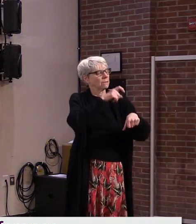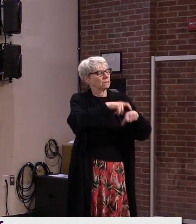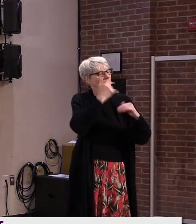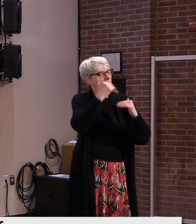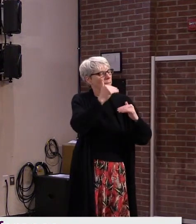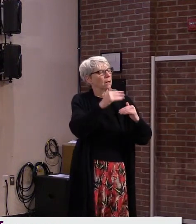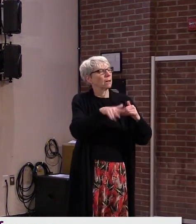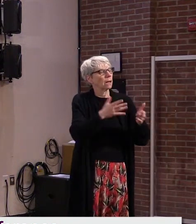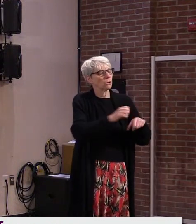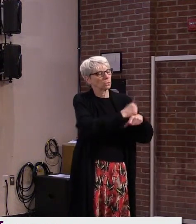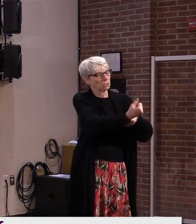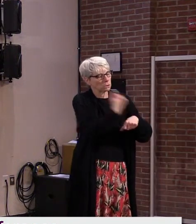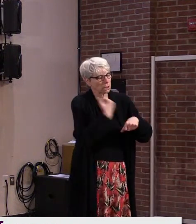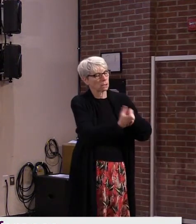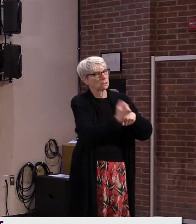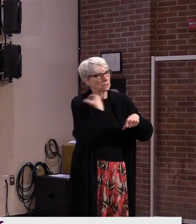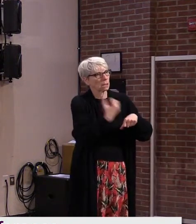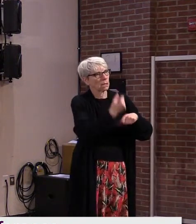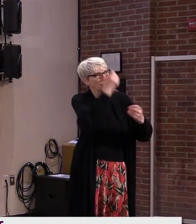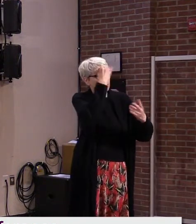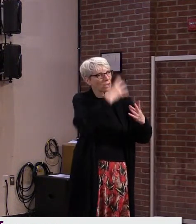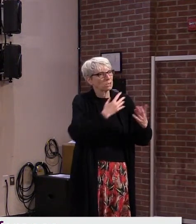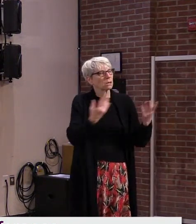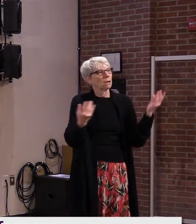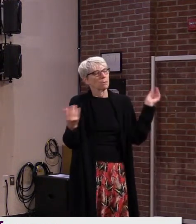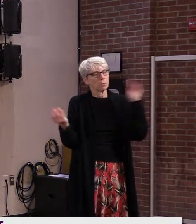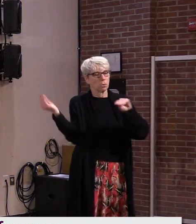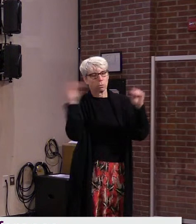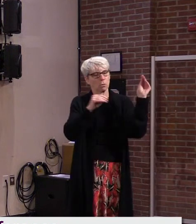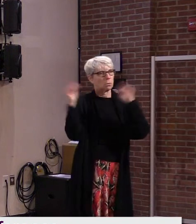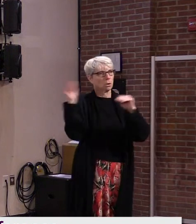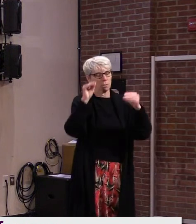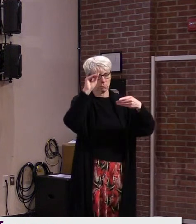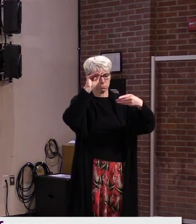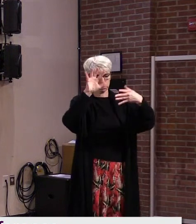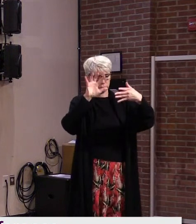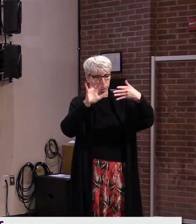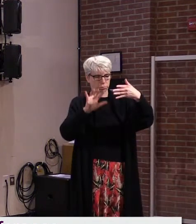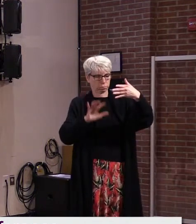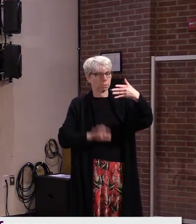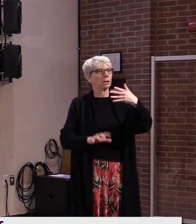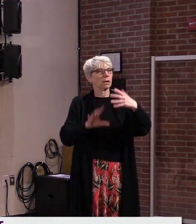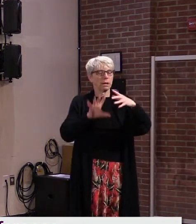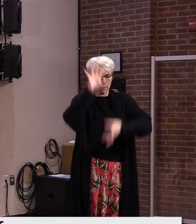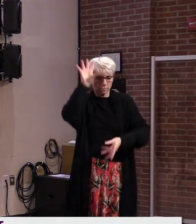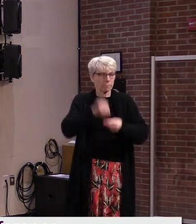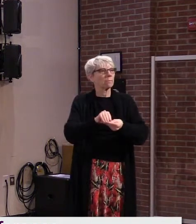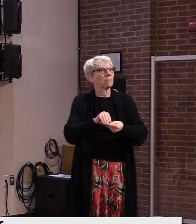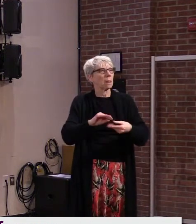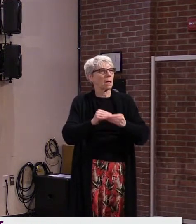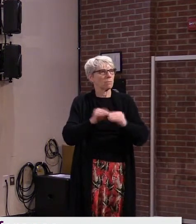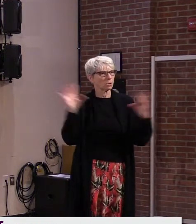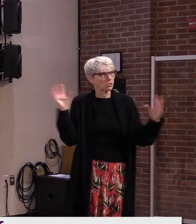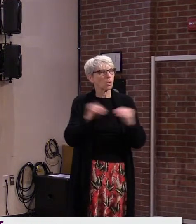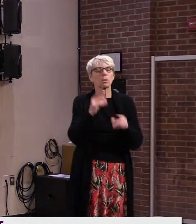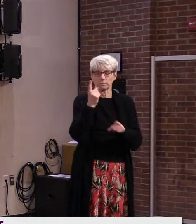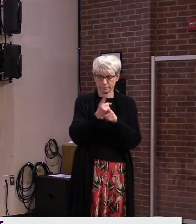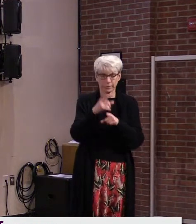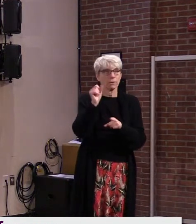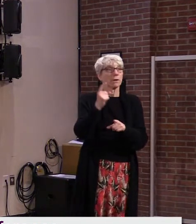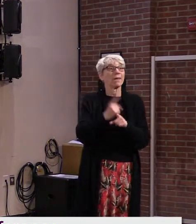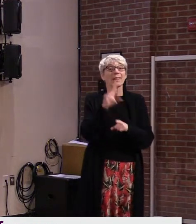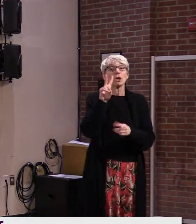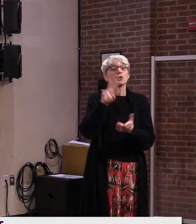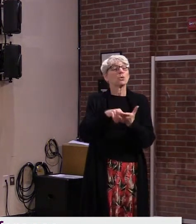flat file, and then we insert it into our system. So yes, right now the 2,000